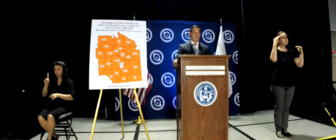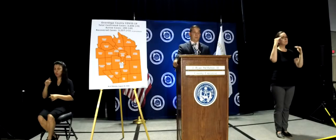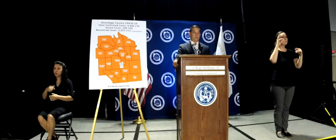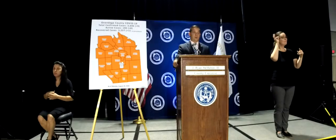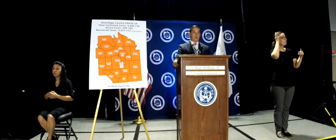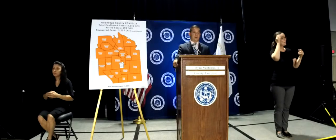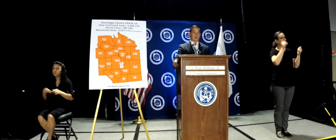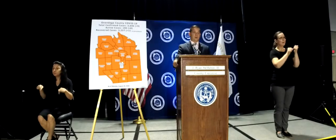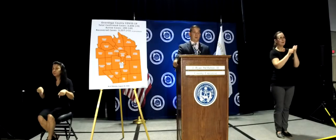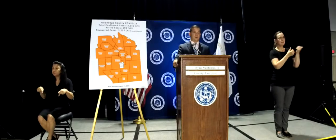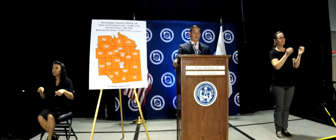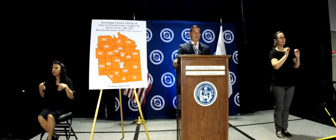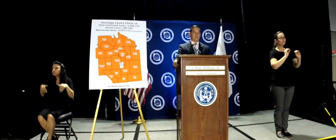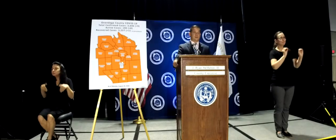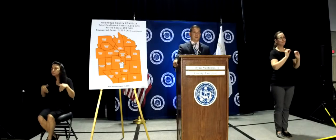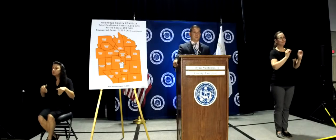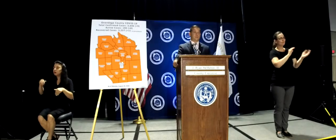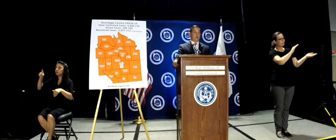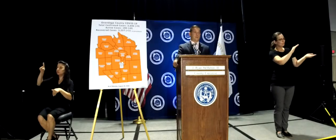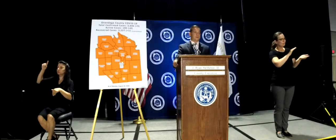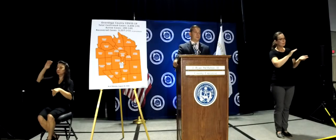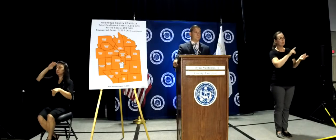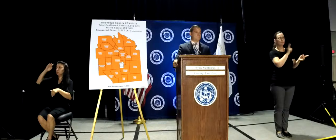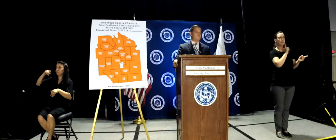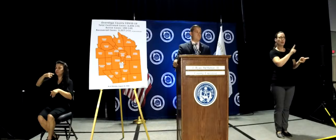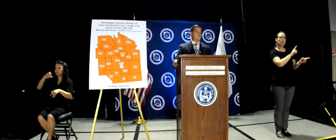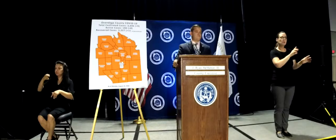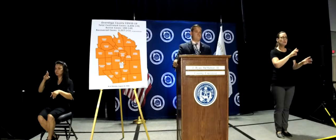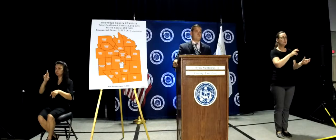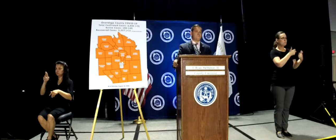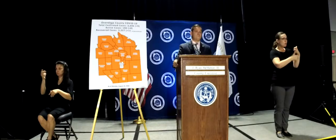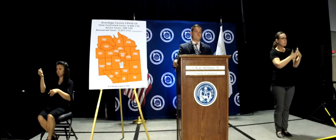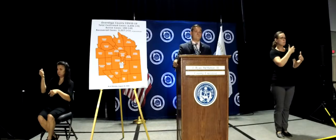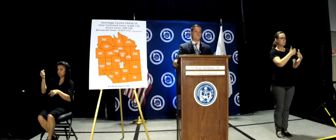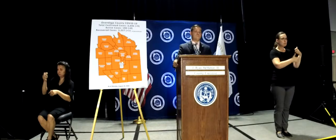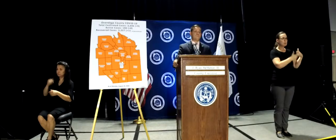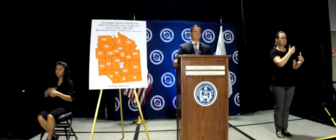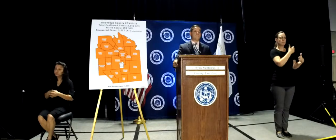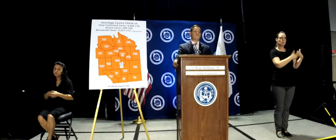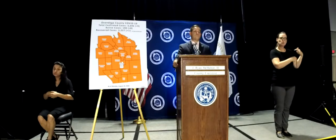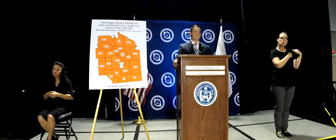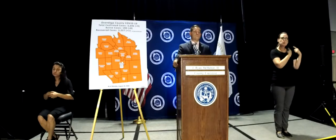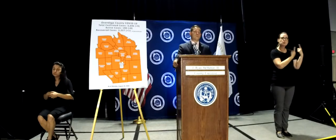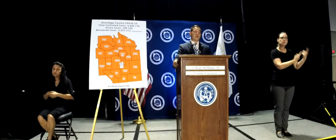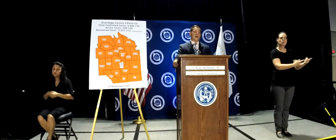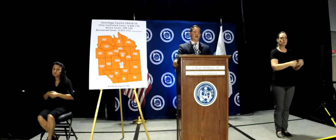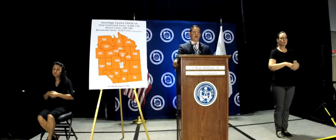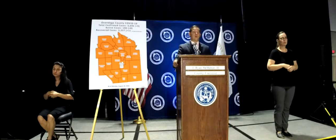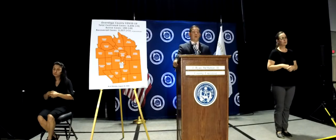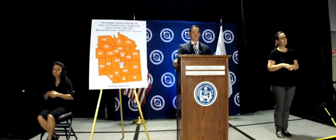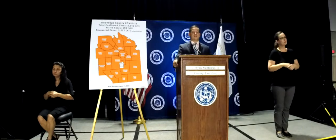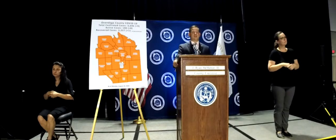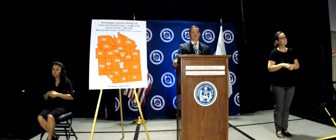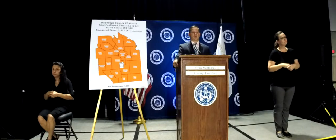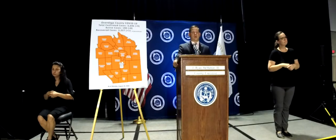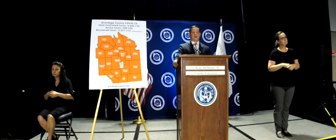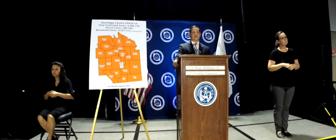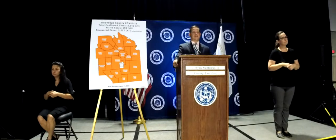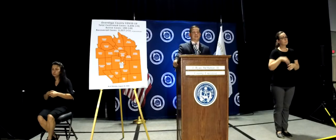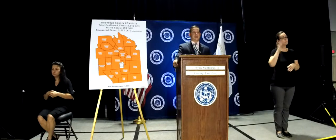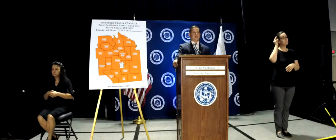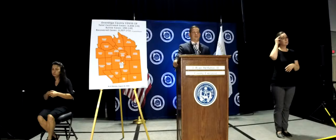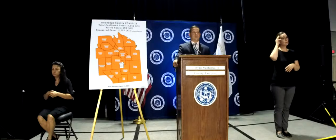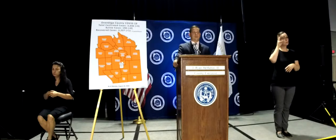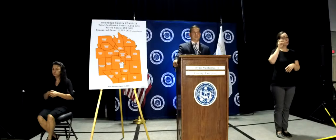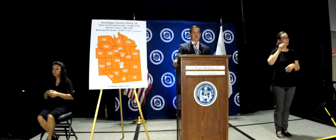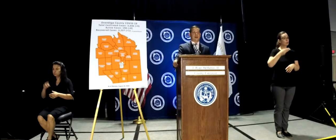act together, and it doesn't look promising. Mayor Walsh used the term crickets from Yeah, Washington. I wouldn't say there's